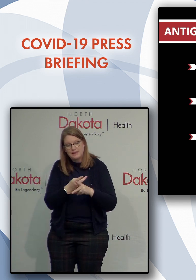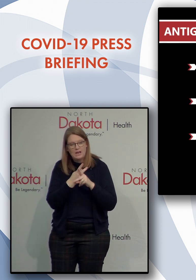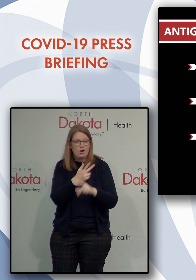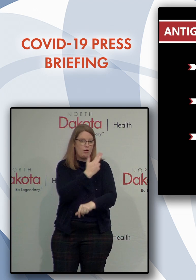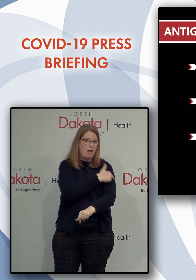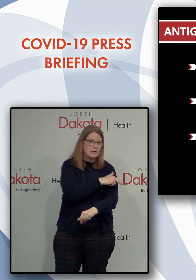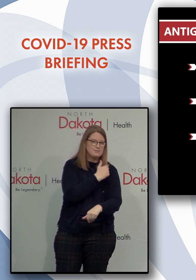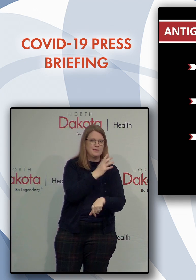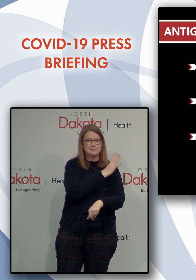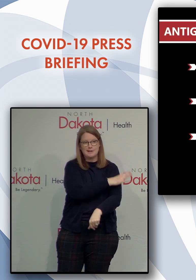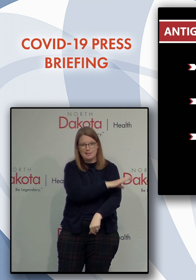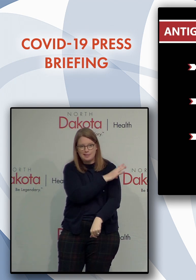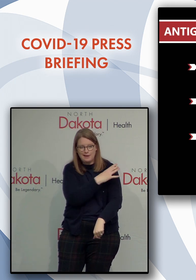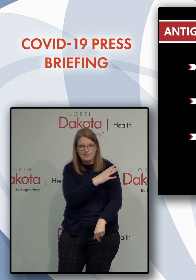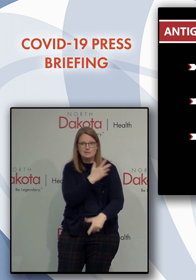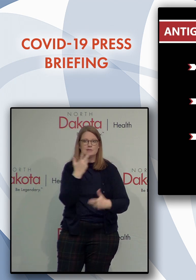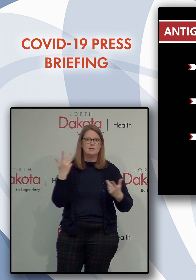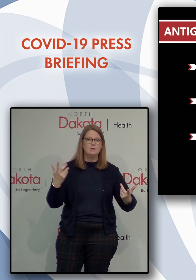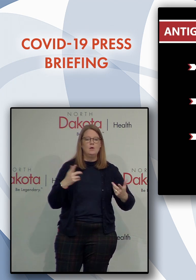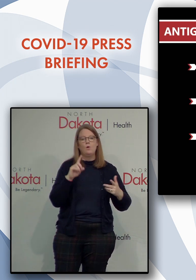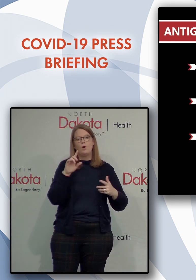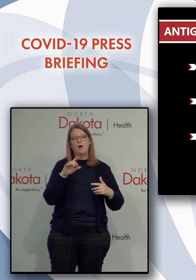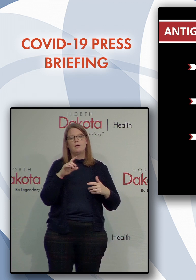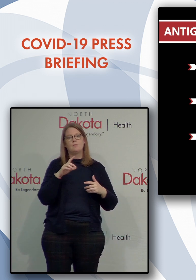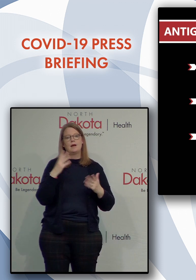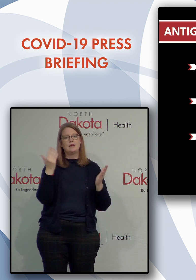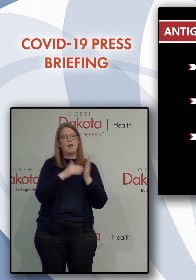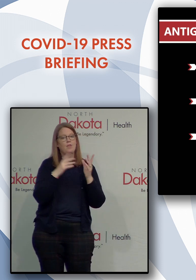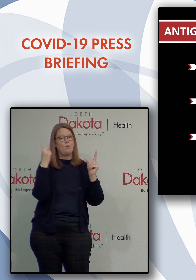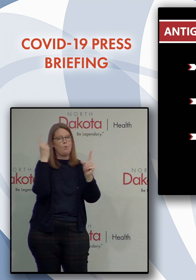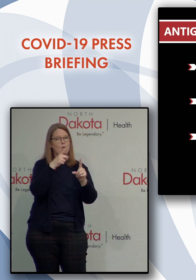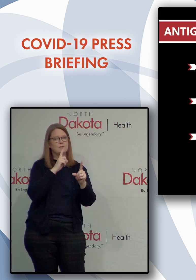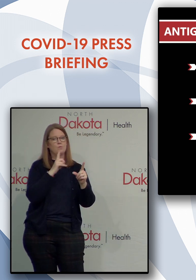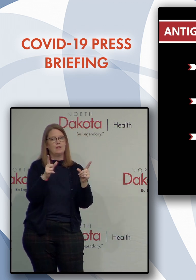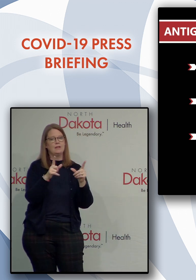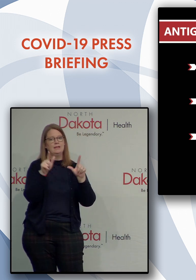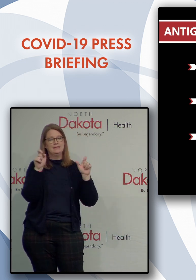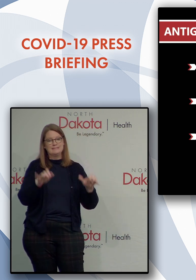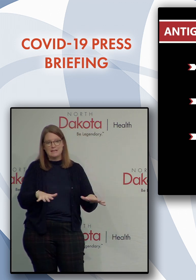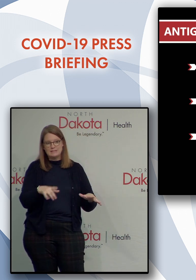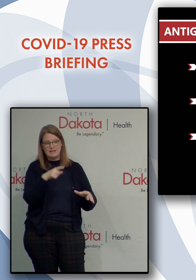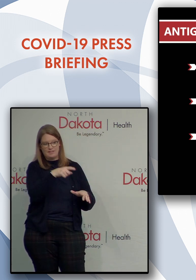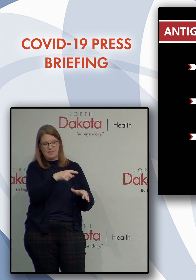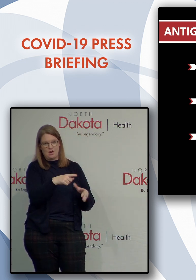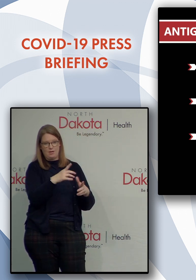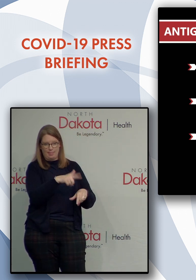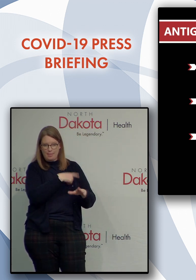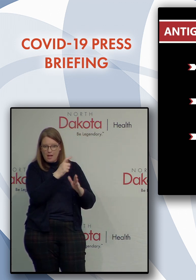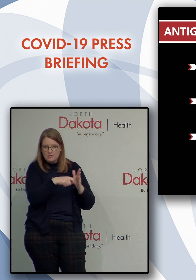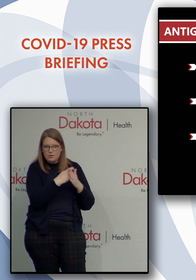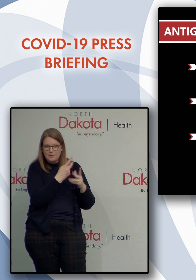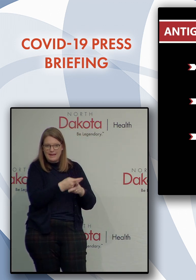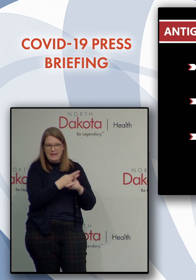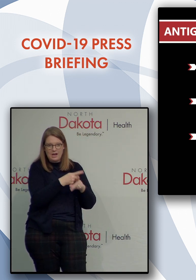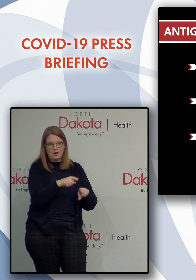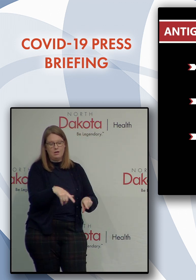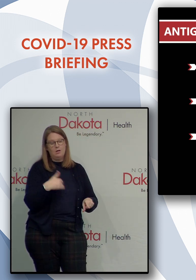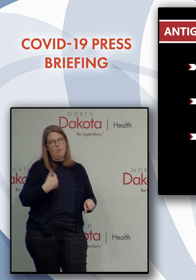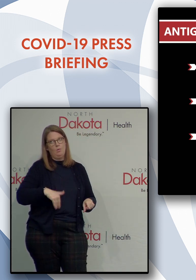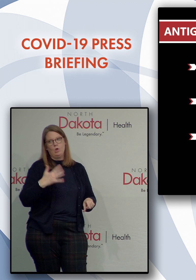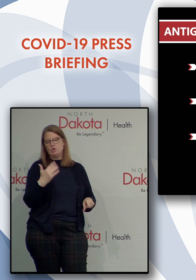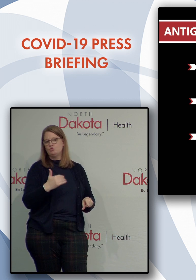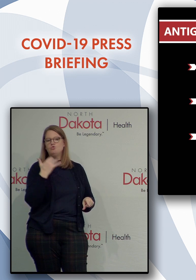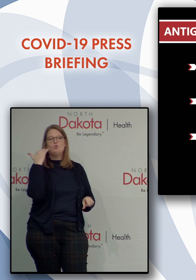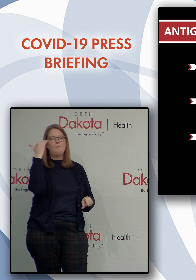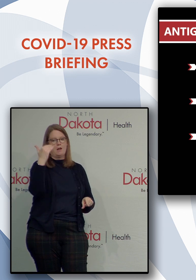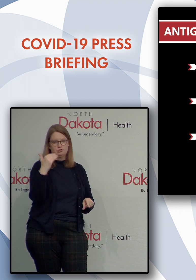clinics. One of our other goals has been to broaden our testing in long-term care, where we saw too much disease and too